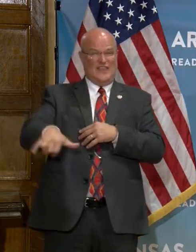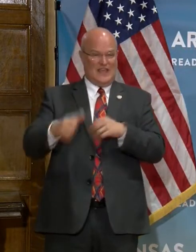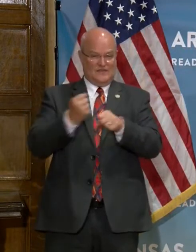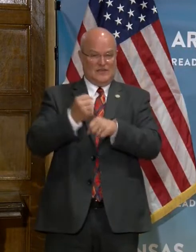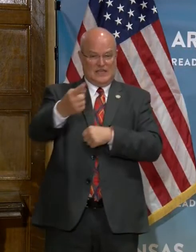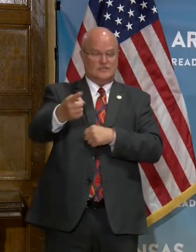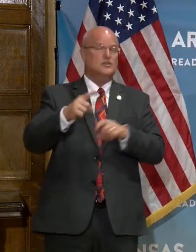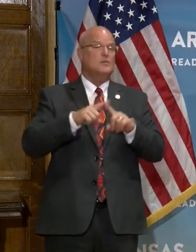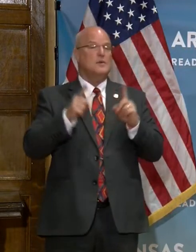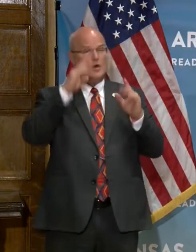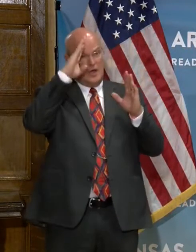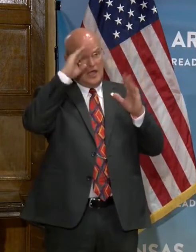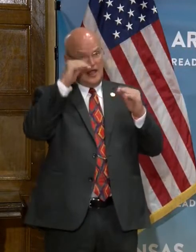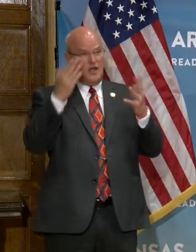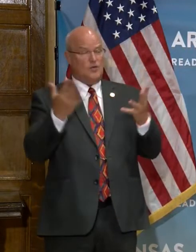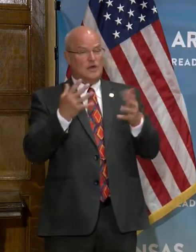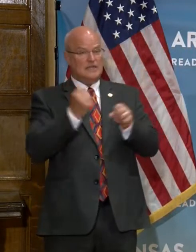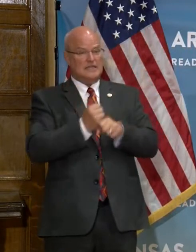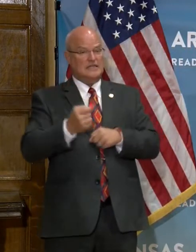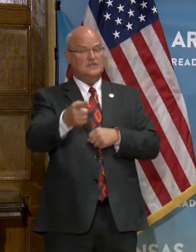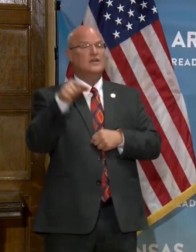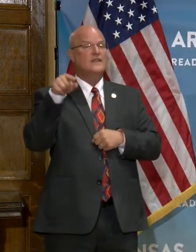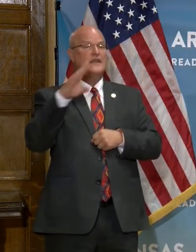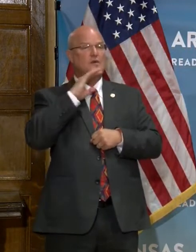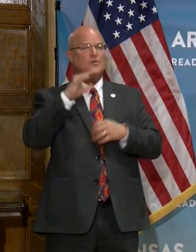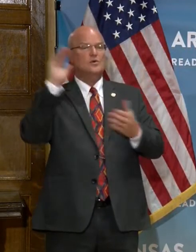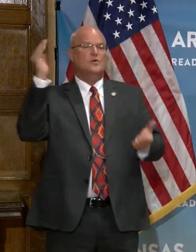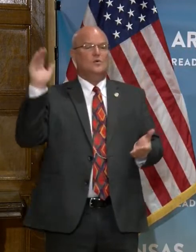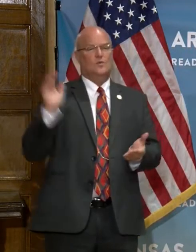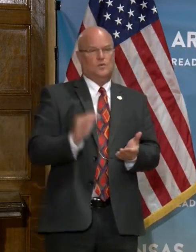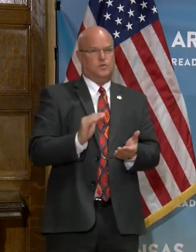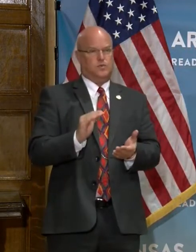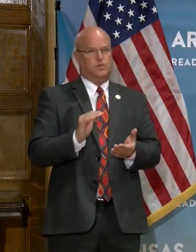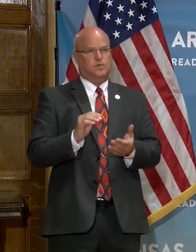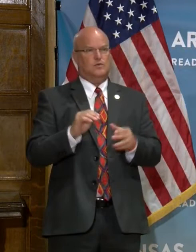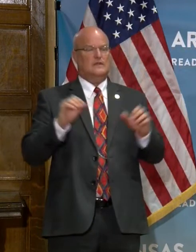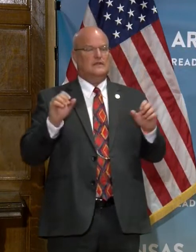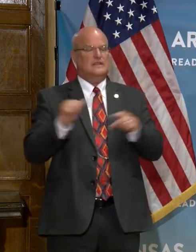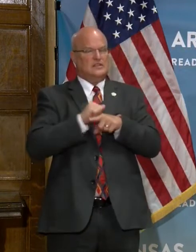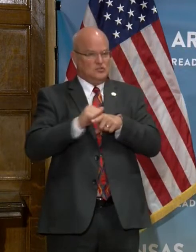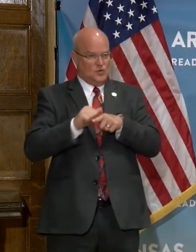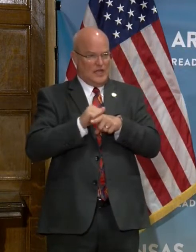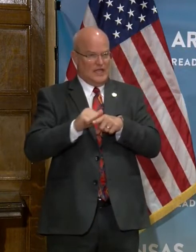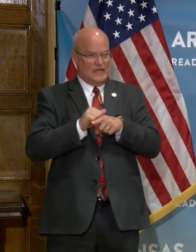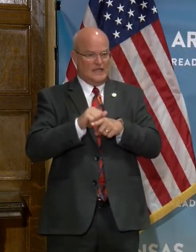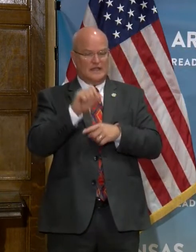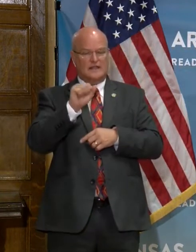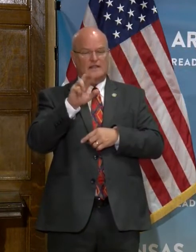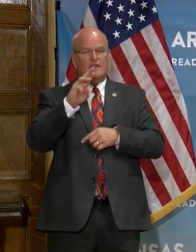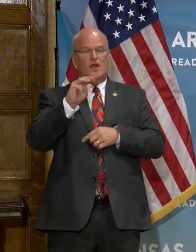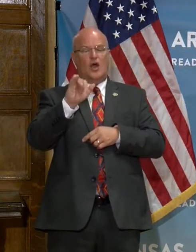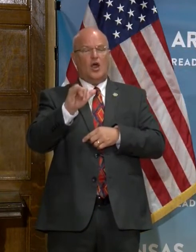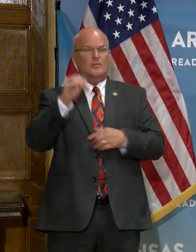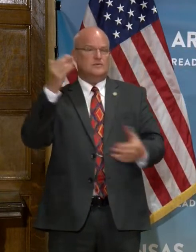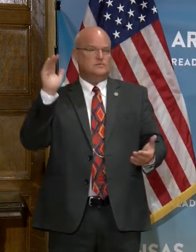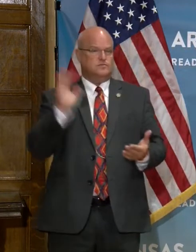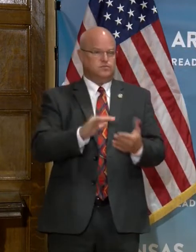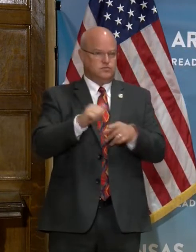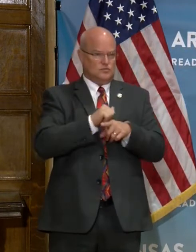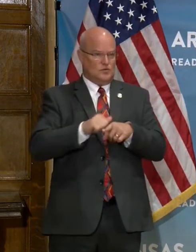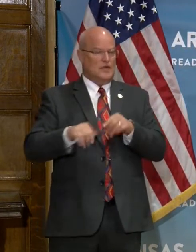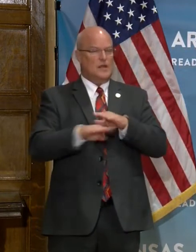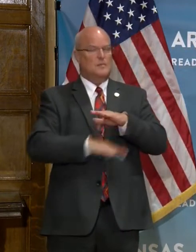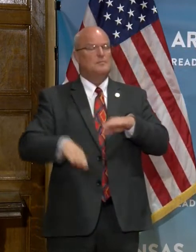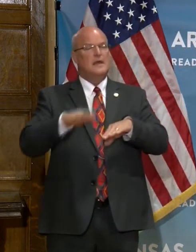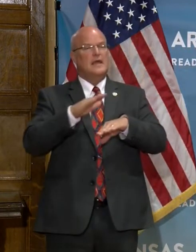we anticipate will happen next summer is that they will scale down the exercise, the Army will scale down the exercise